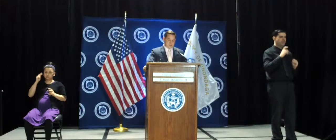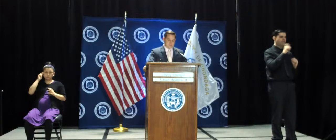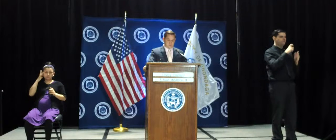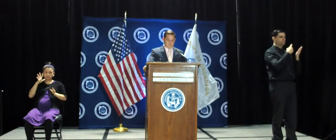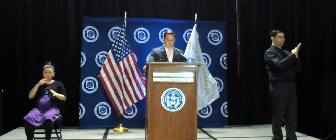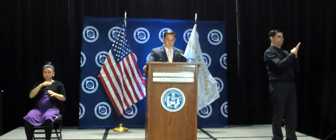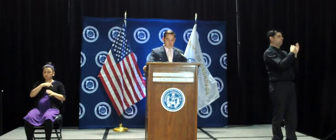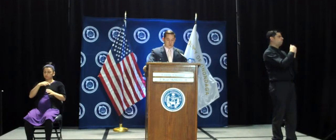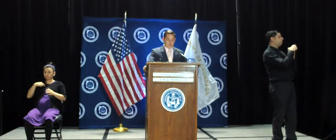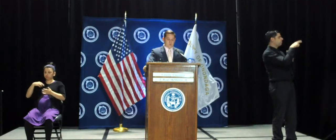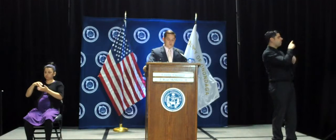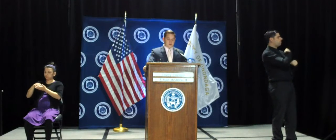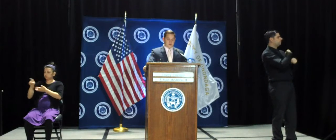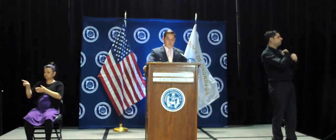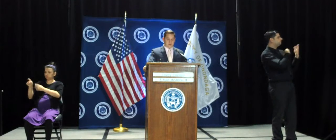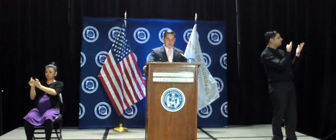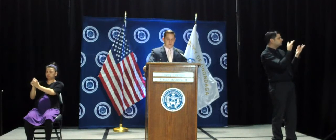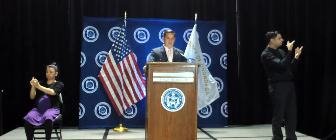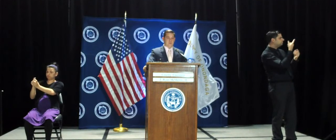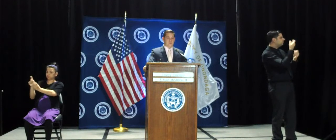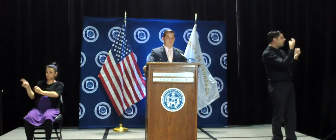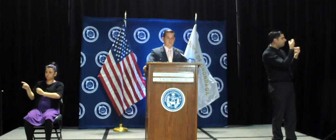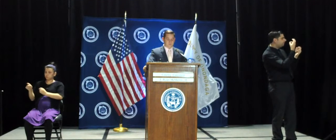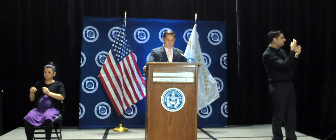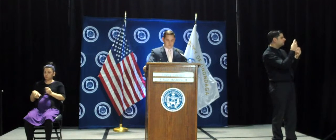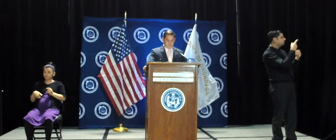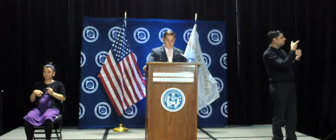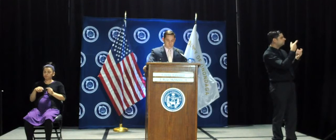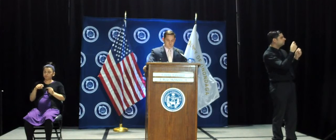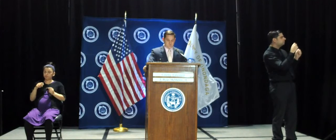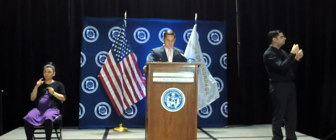But that's, what we've seen in this pandemic.